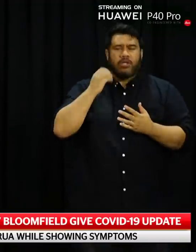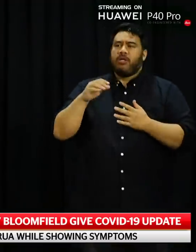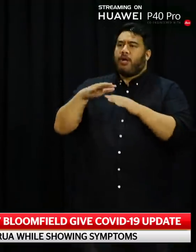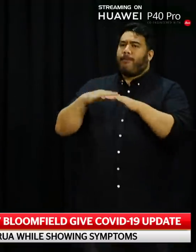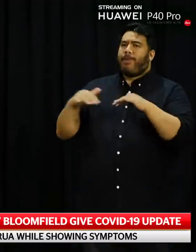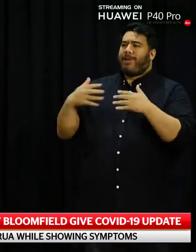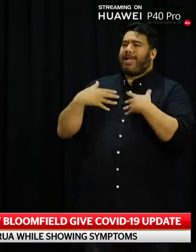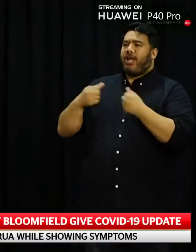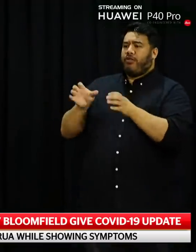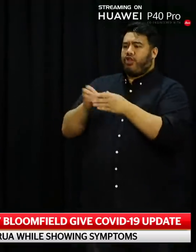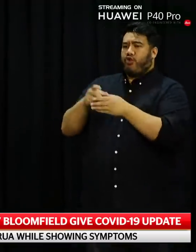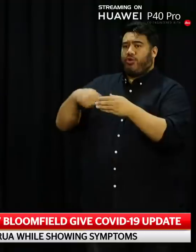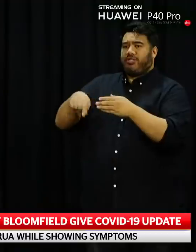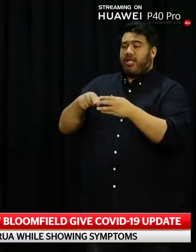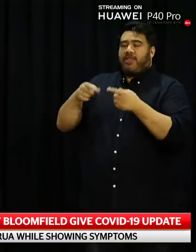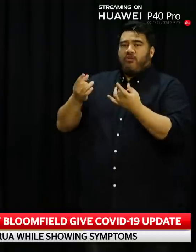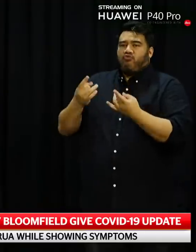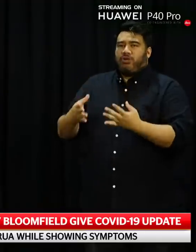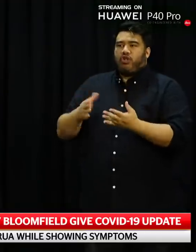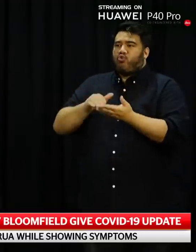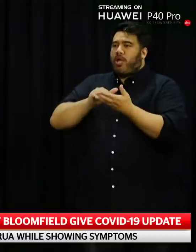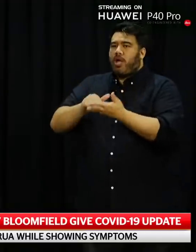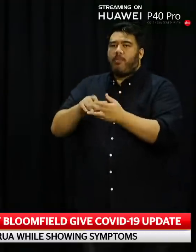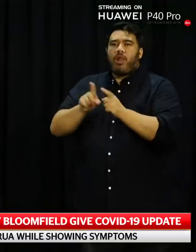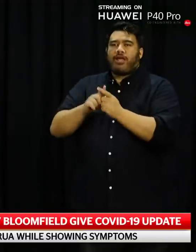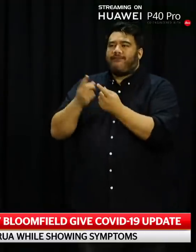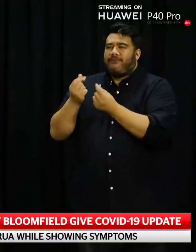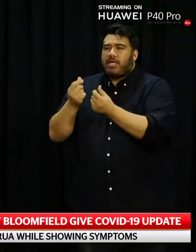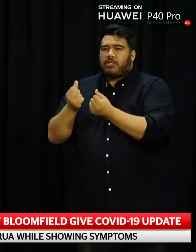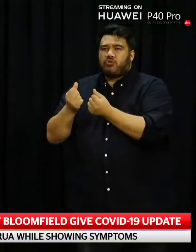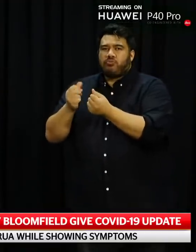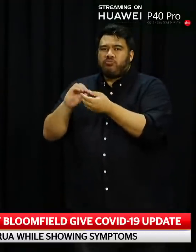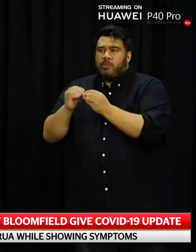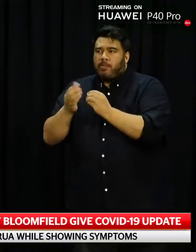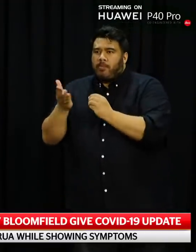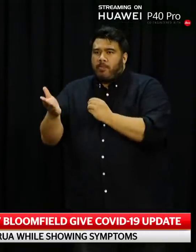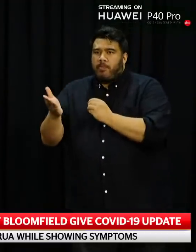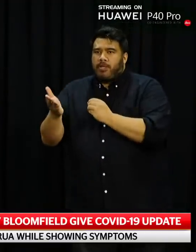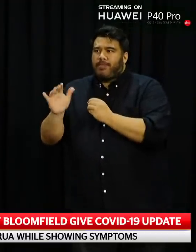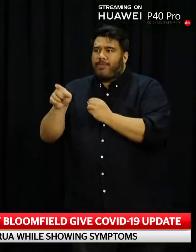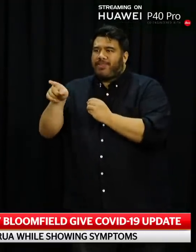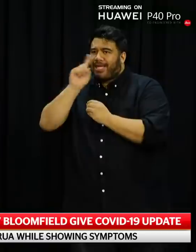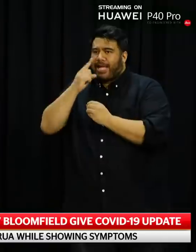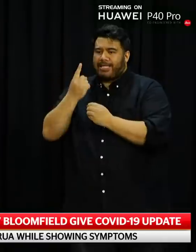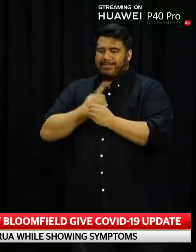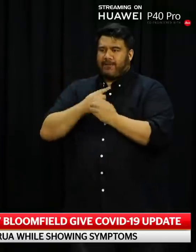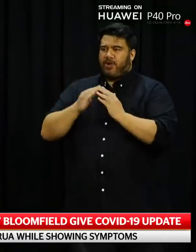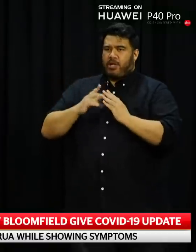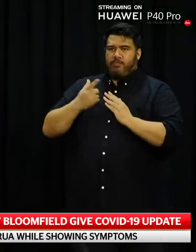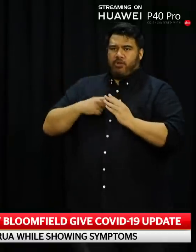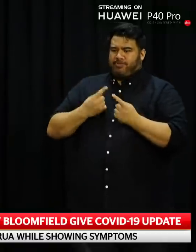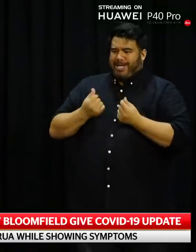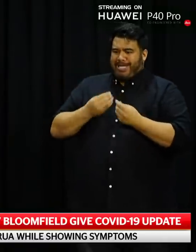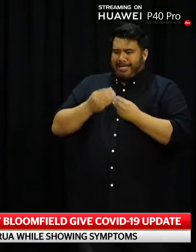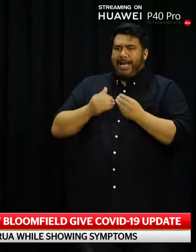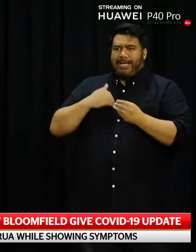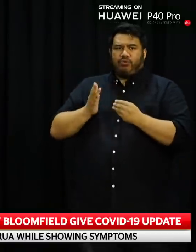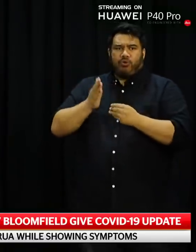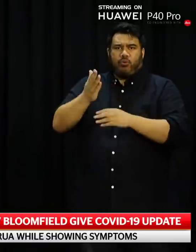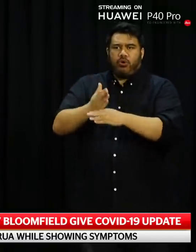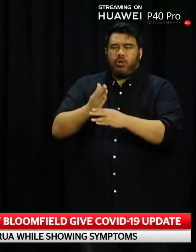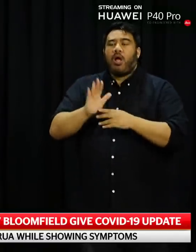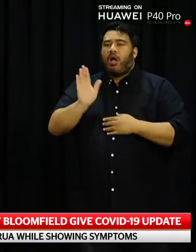to immediately support those with financial constraints that might stop them from self-isolating. So if we ask someone to stay at